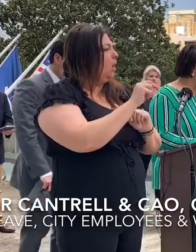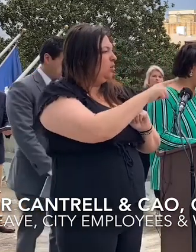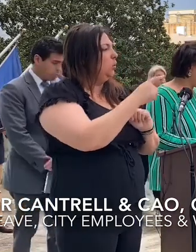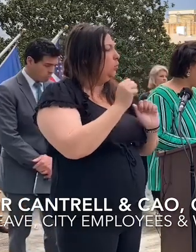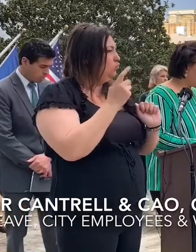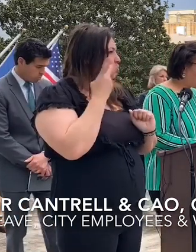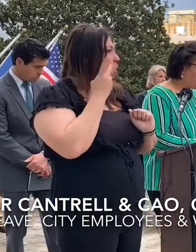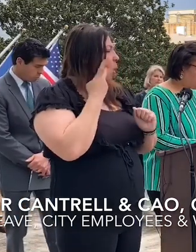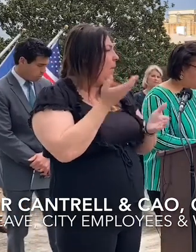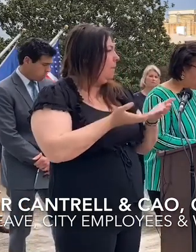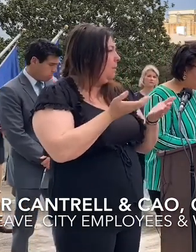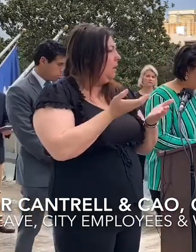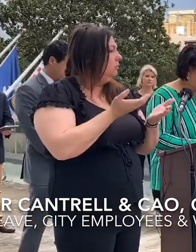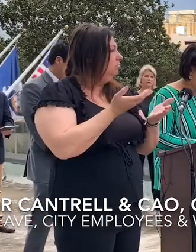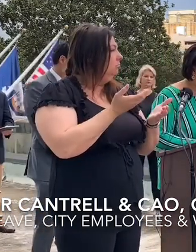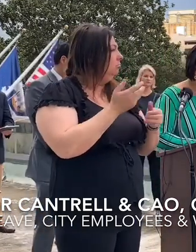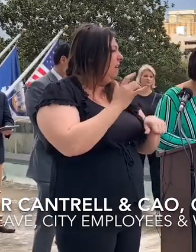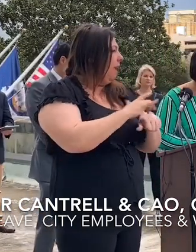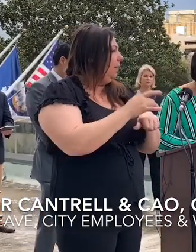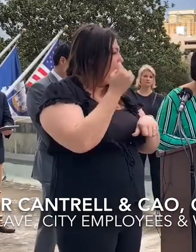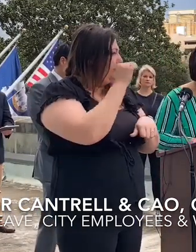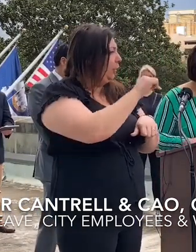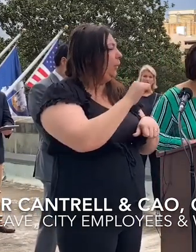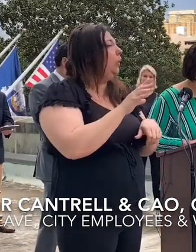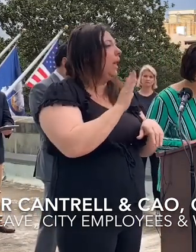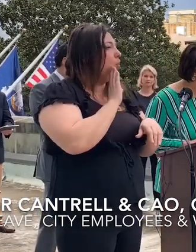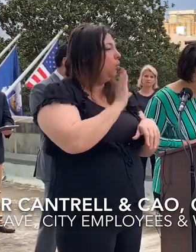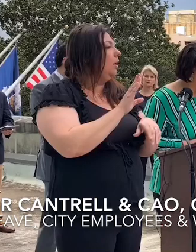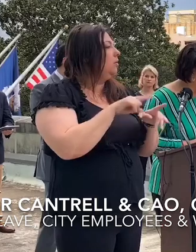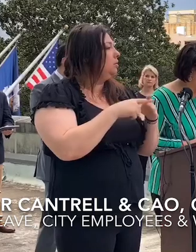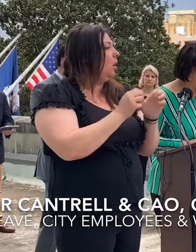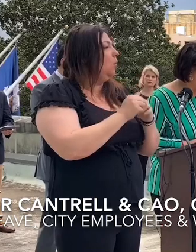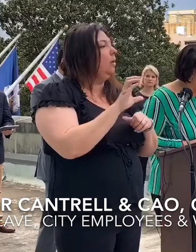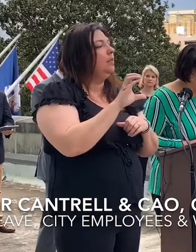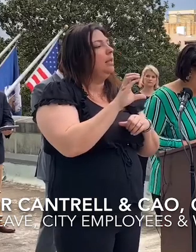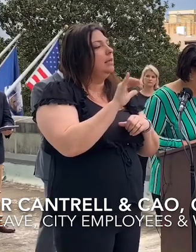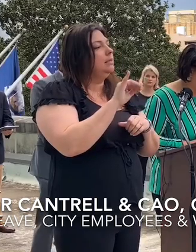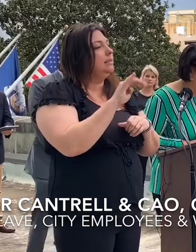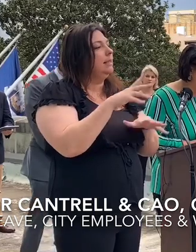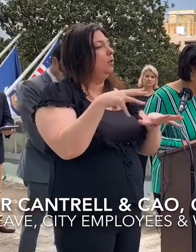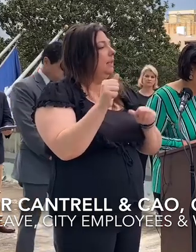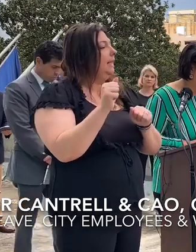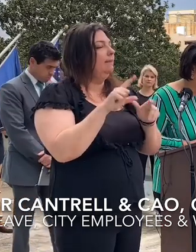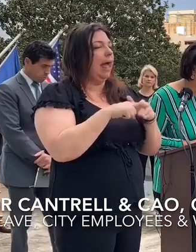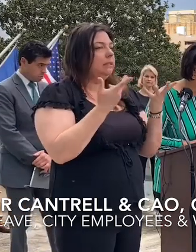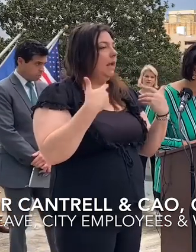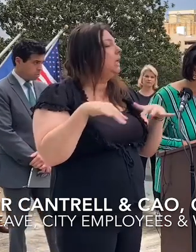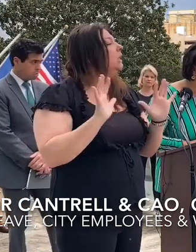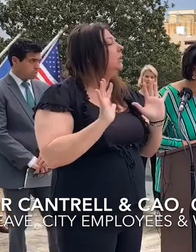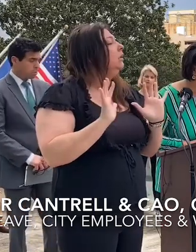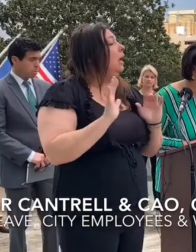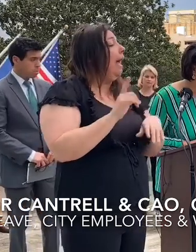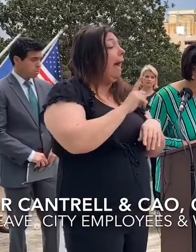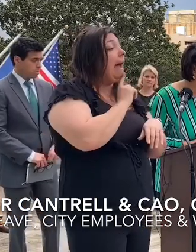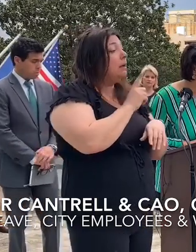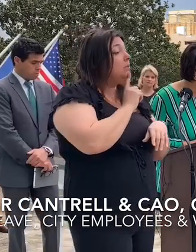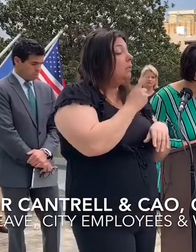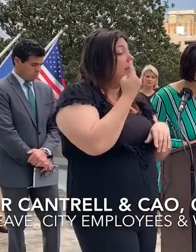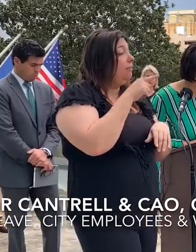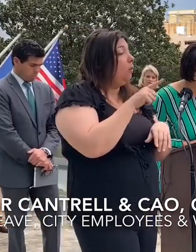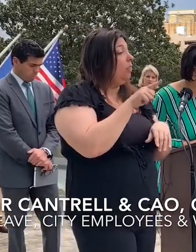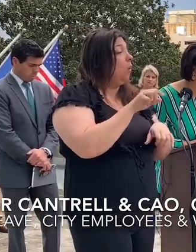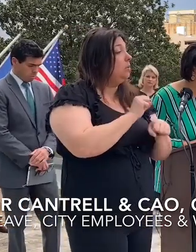as well, and that will go into play in terms of civil leave that's already activated. And absolutely, for